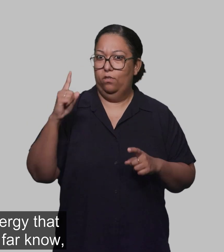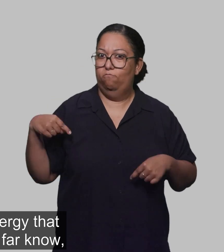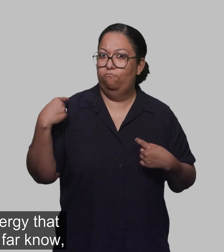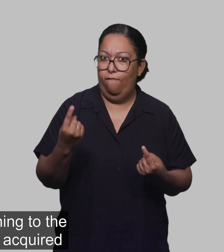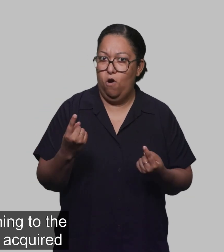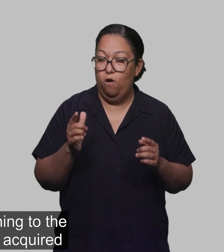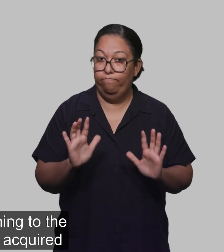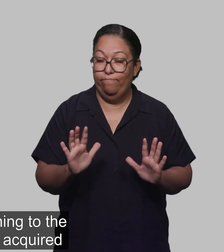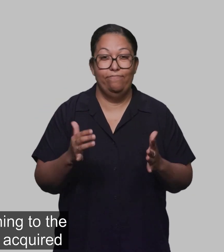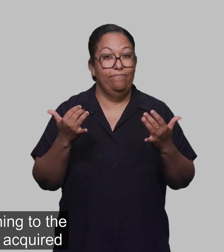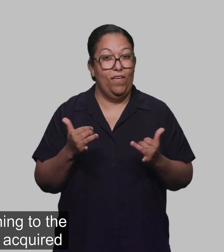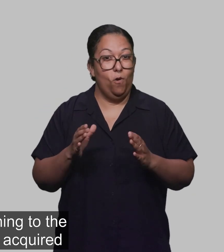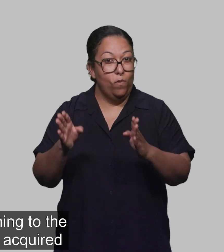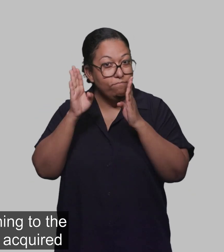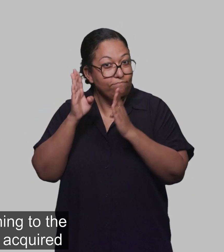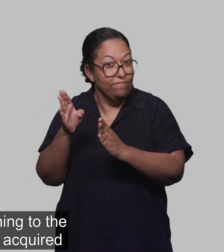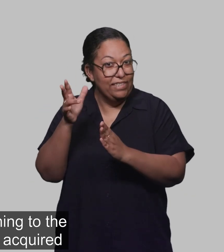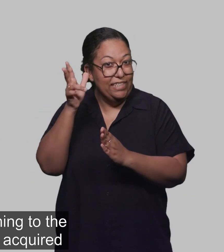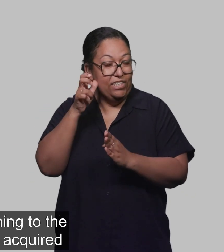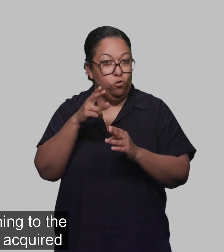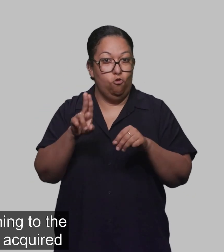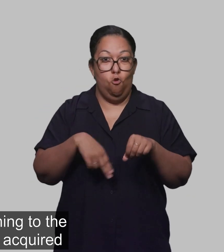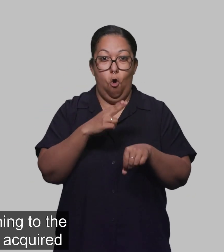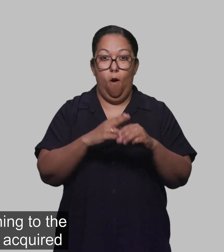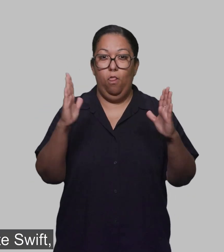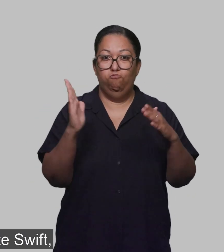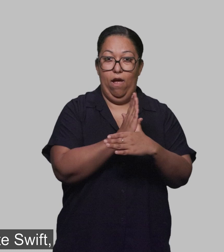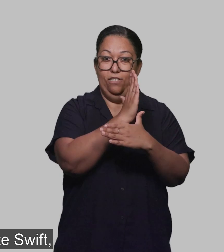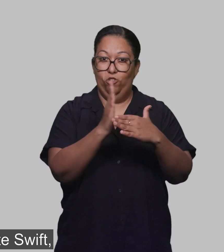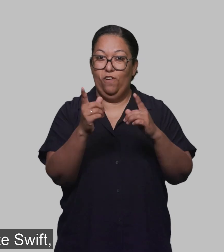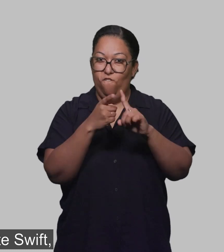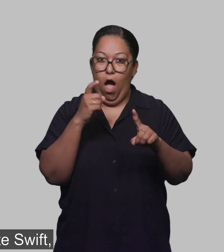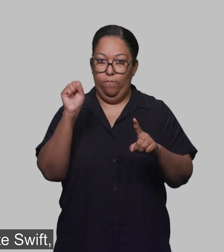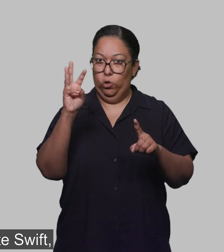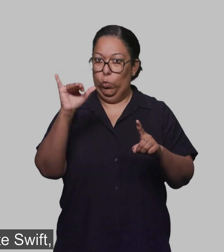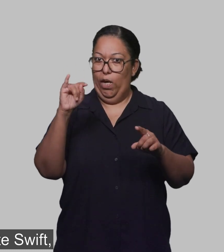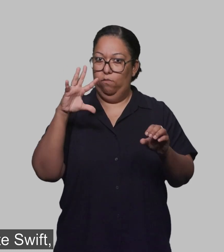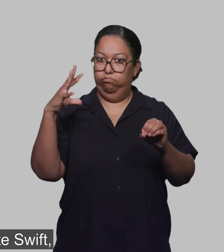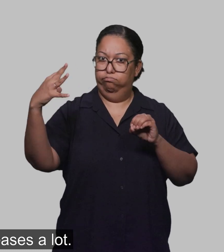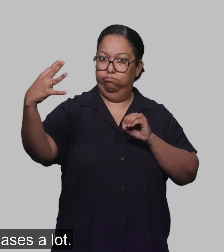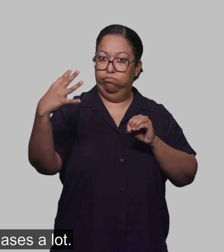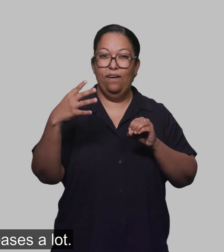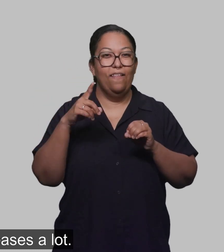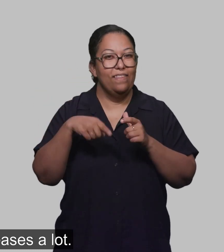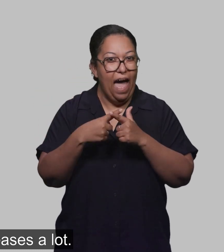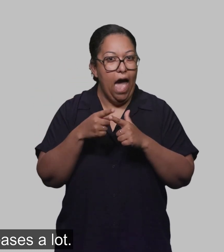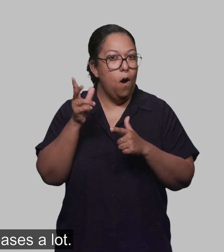know. So we are listening to the normal ranges acquired by satellite SWIFT, and